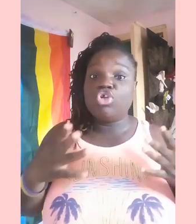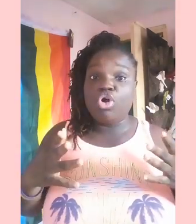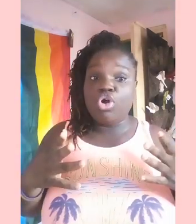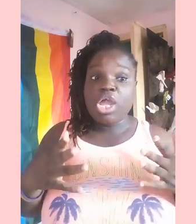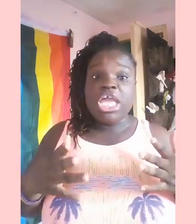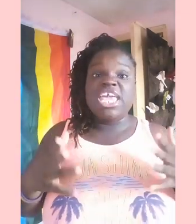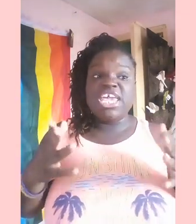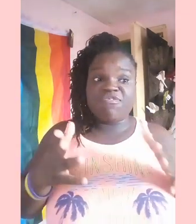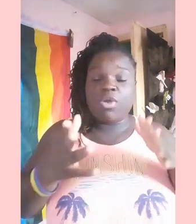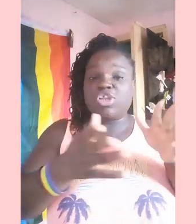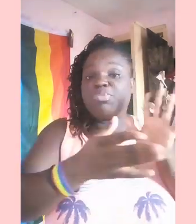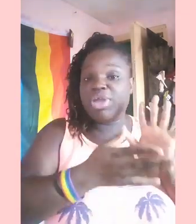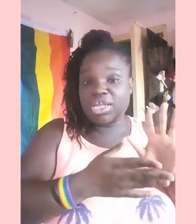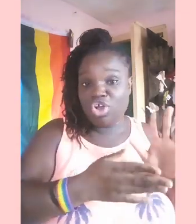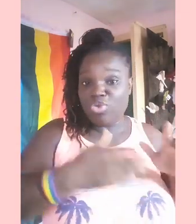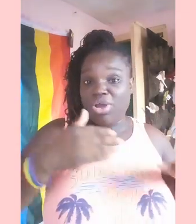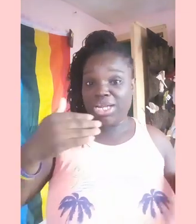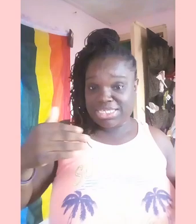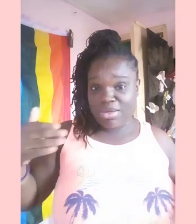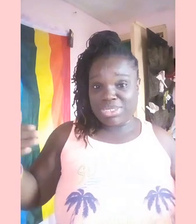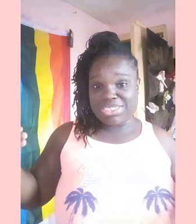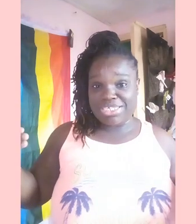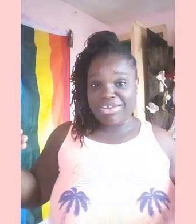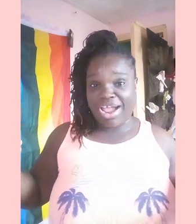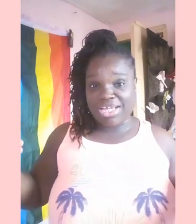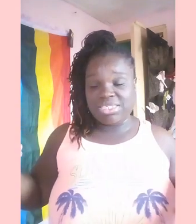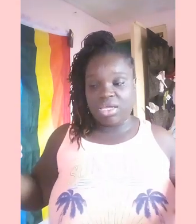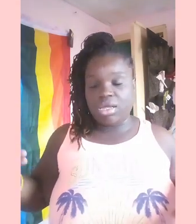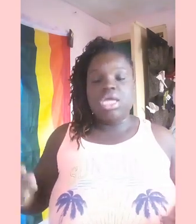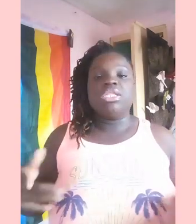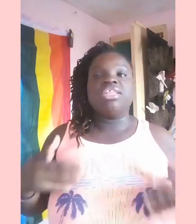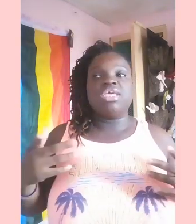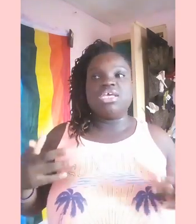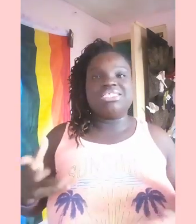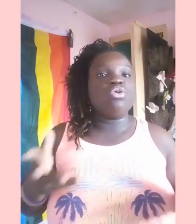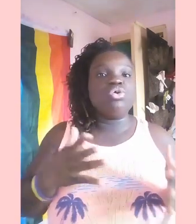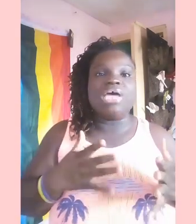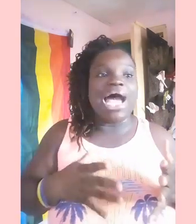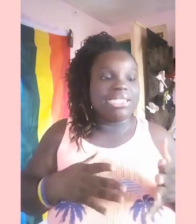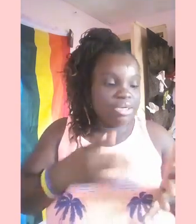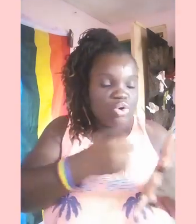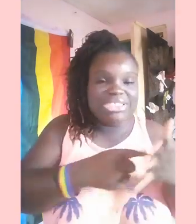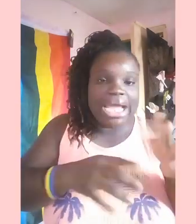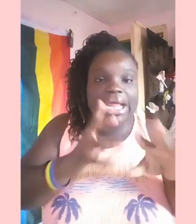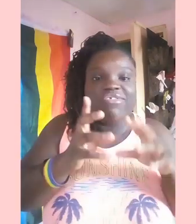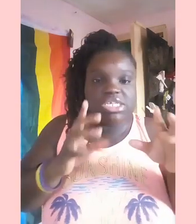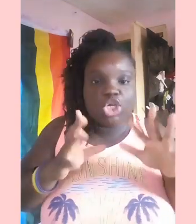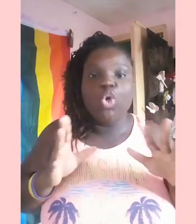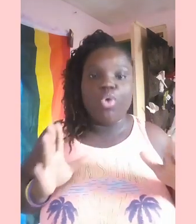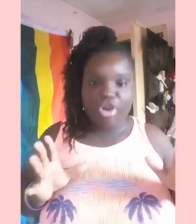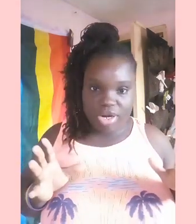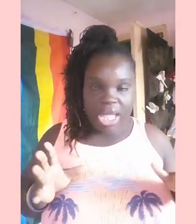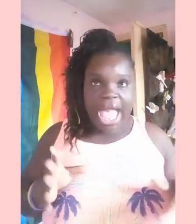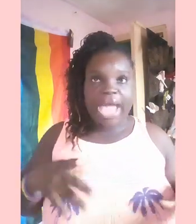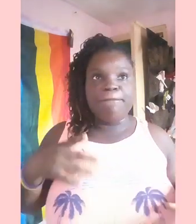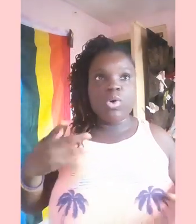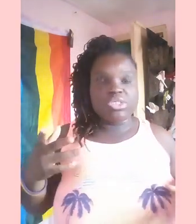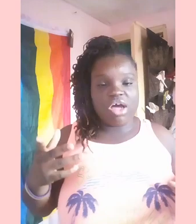though if they were to break it down, you would understand what it is that you're asking. The thing is, they don't sign every single word, and most of